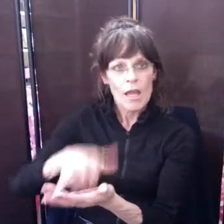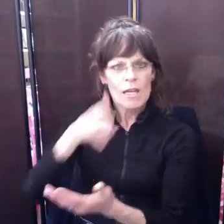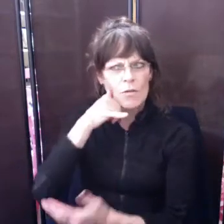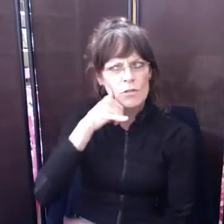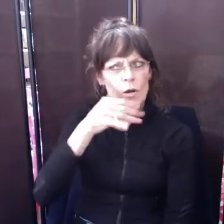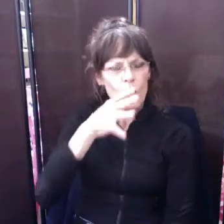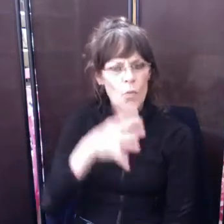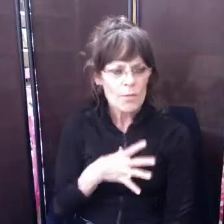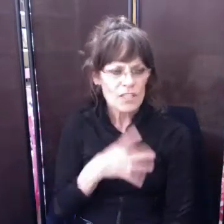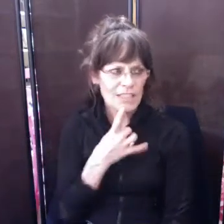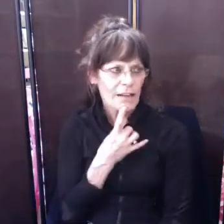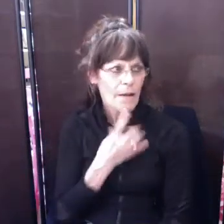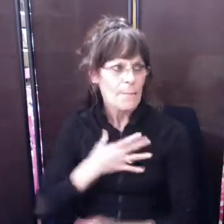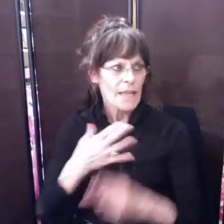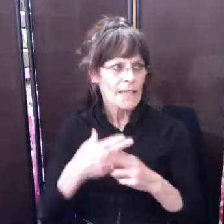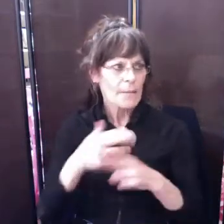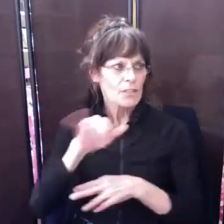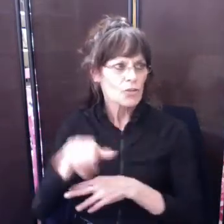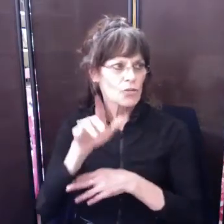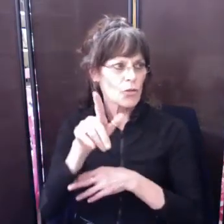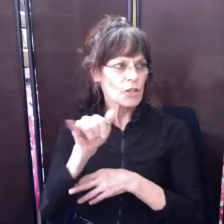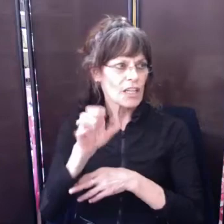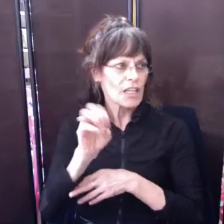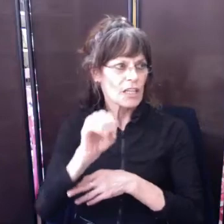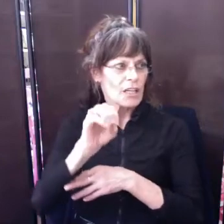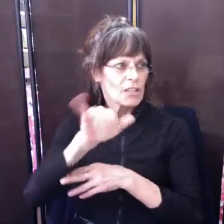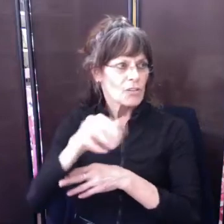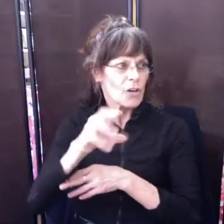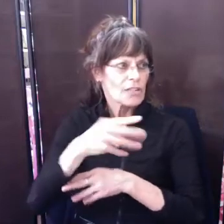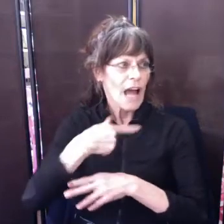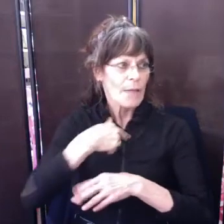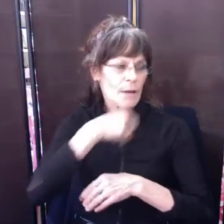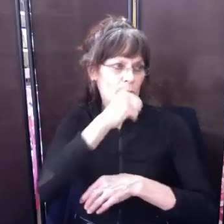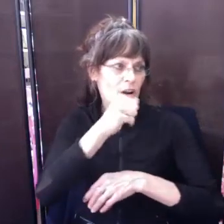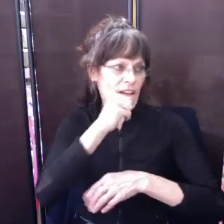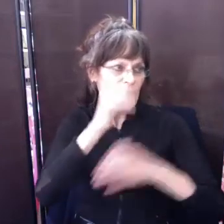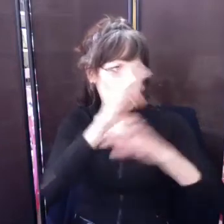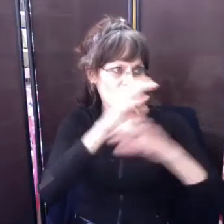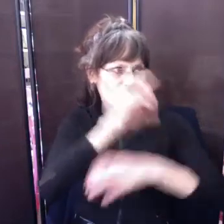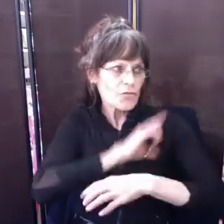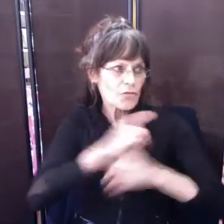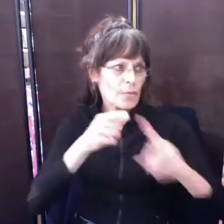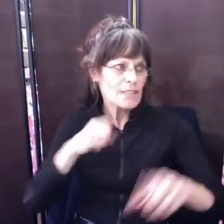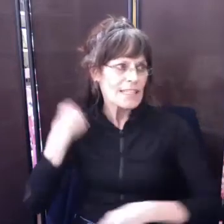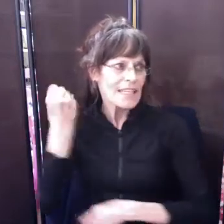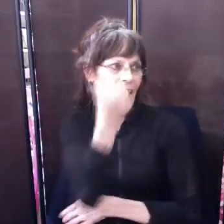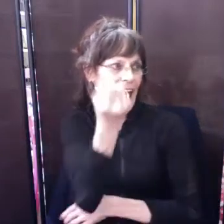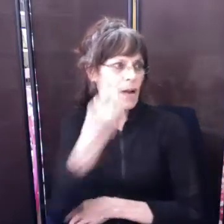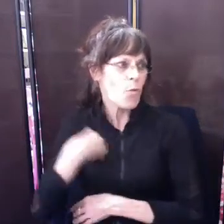she said, "My name is Julie Jones, and I'm a private search investigator from Seattle, Washington, and I have been asked to locate you." And I